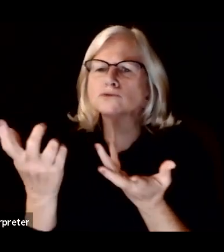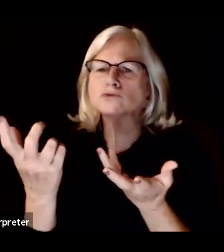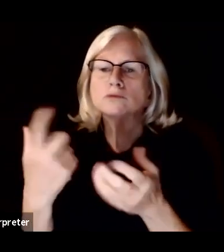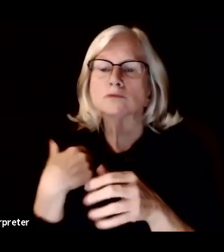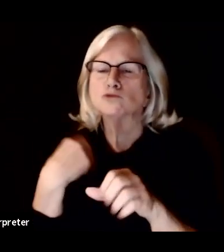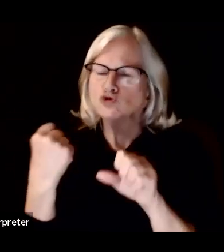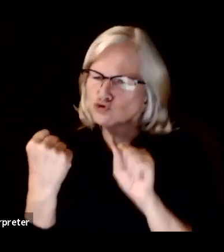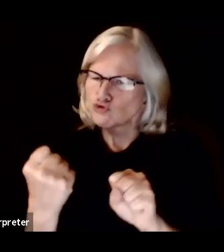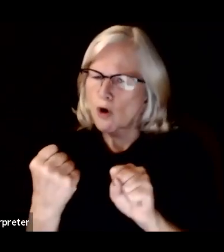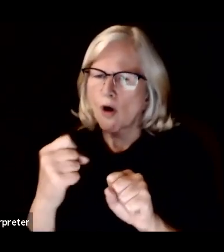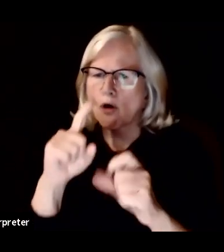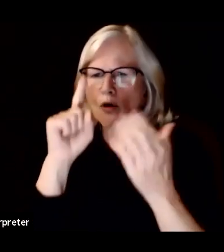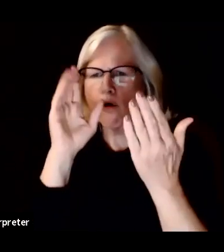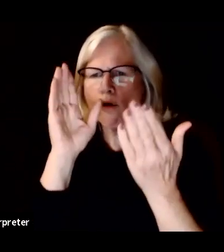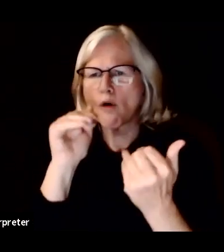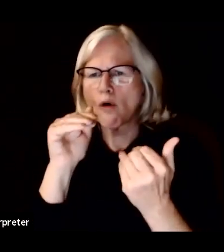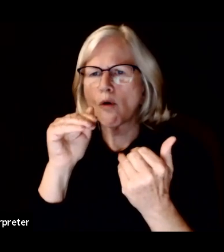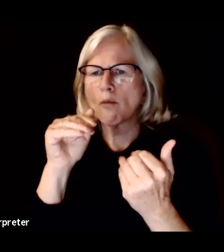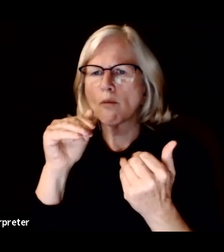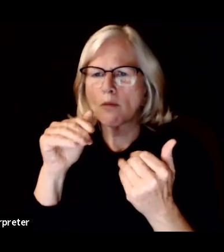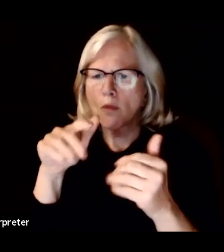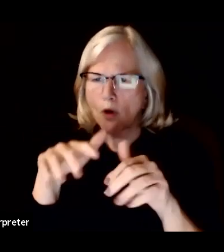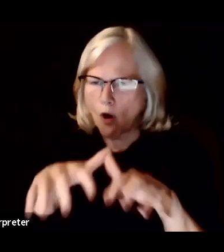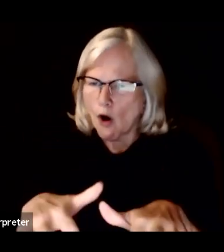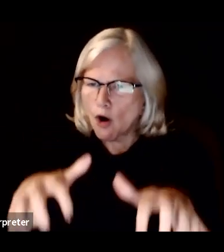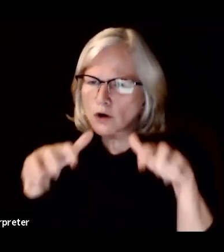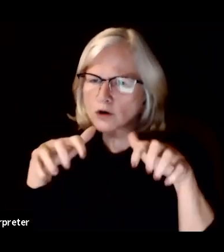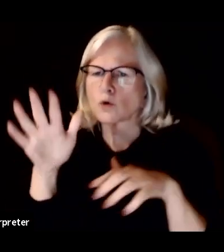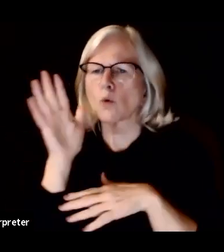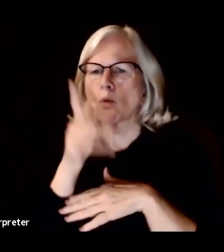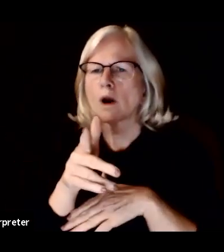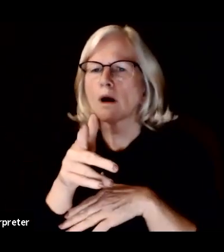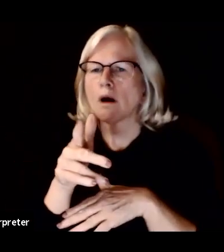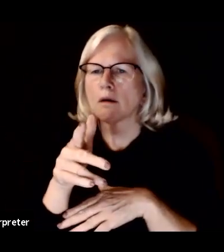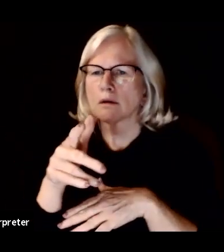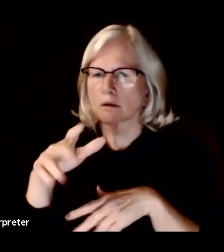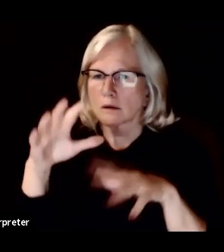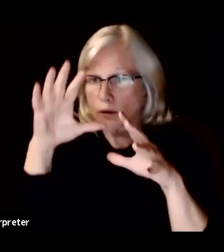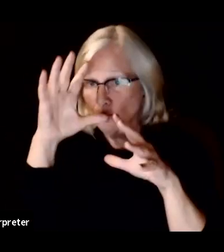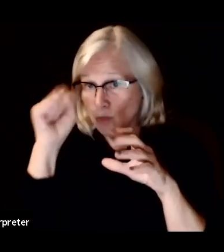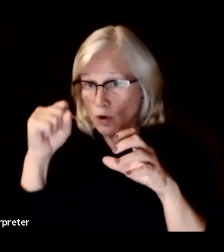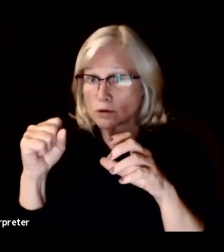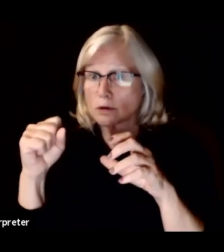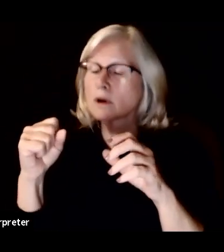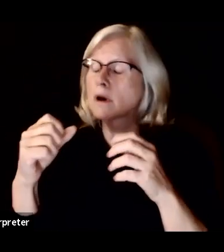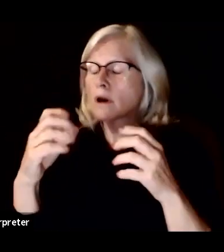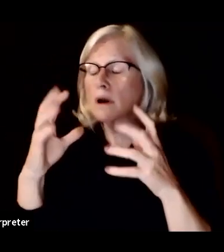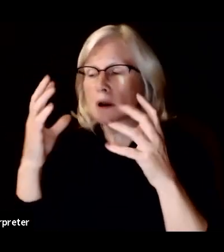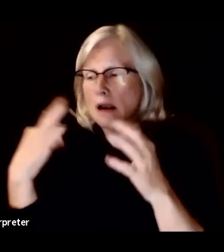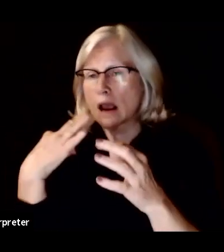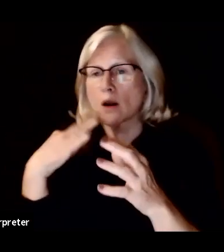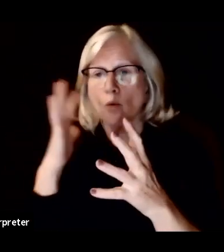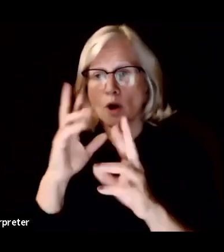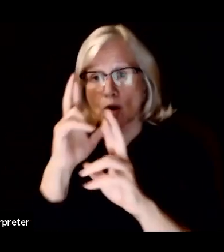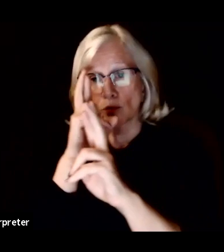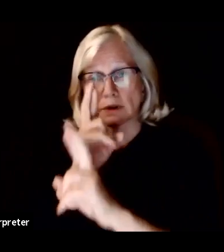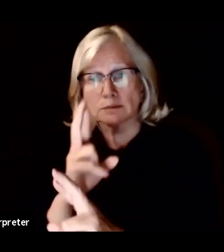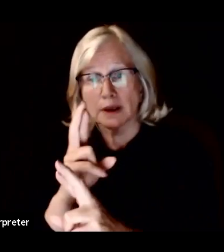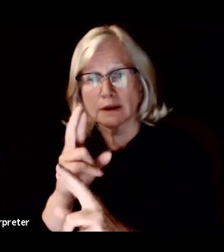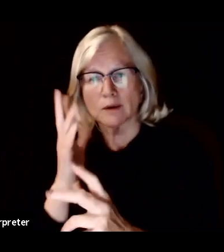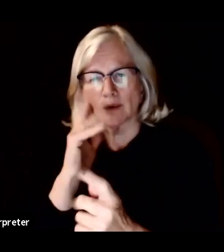respected. I'm not aware of any specific conversations between the health department and the campaigns, other than